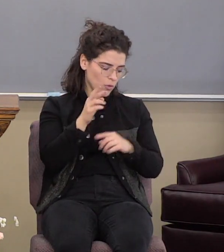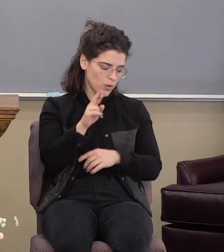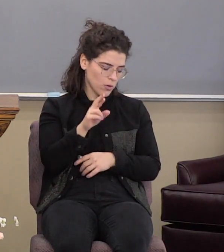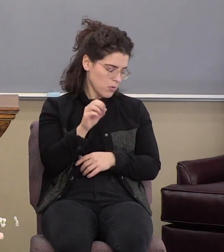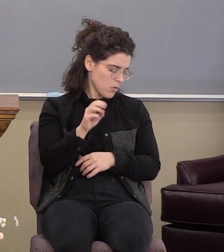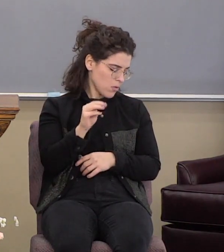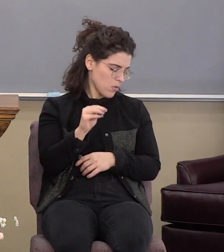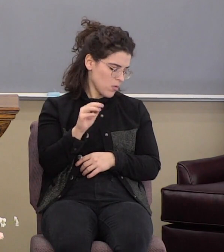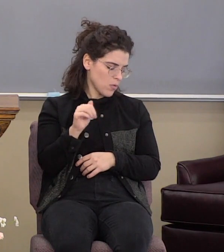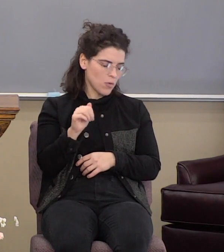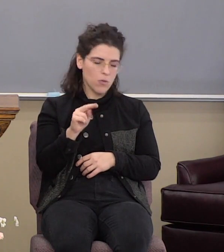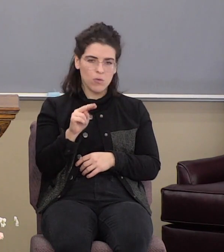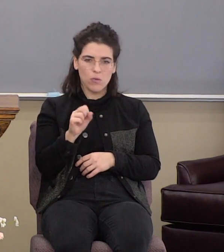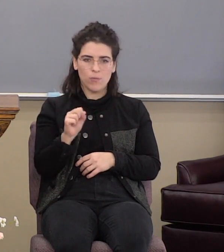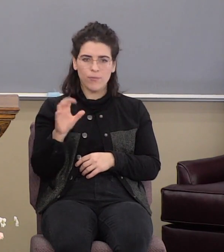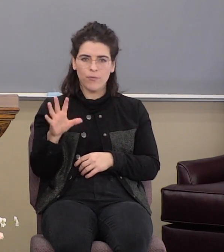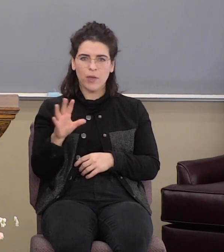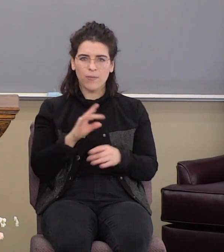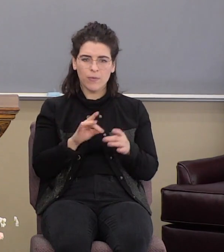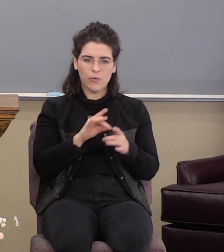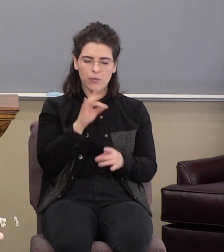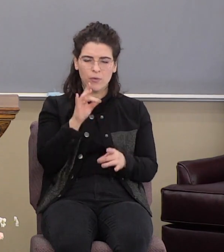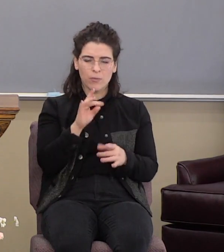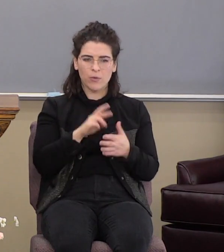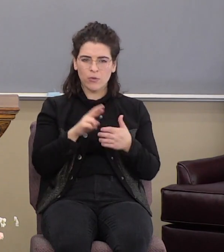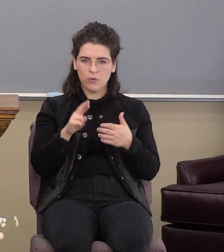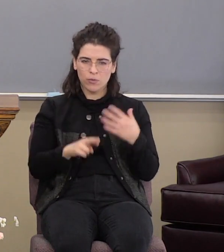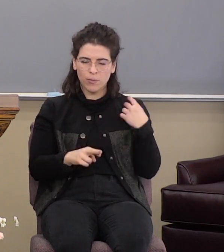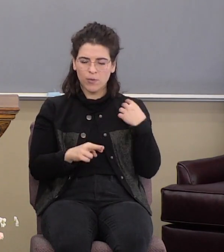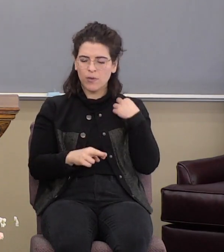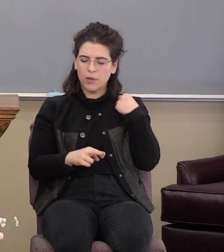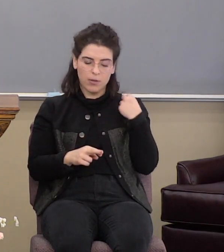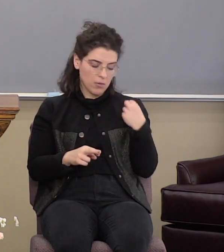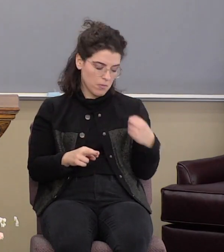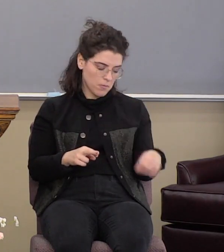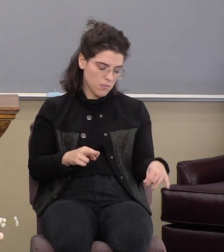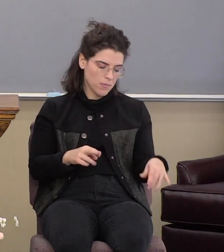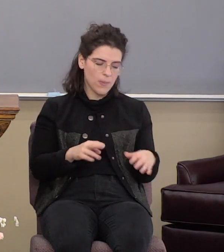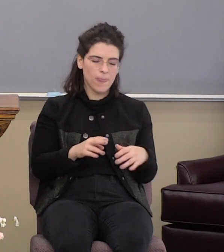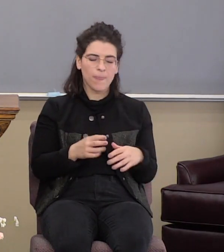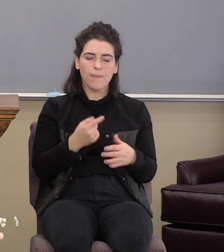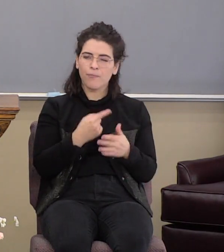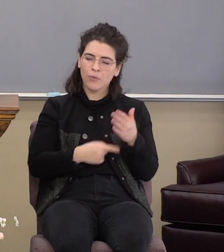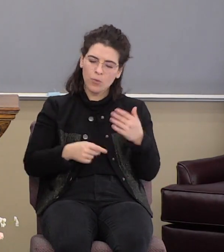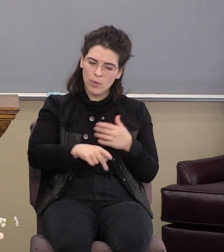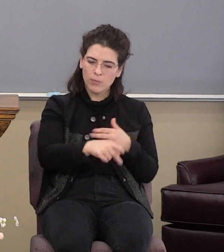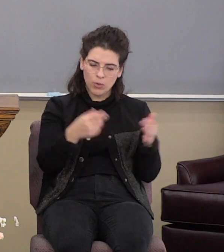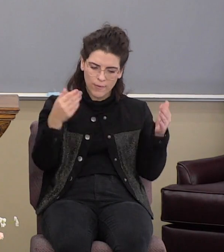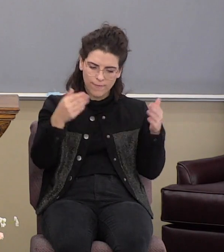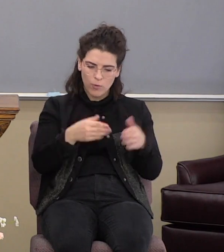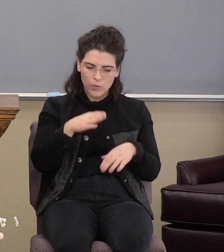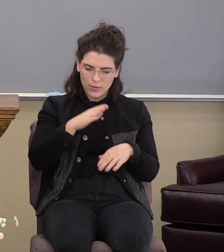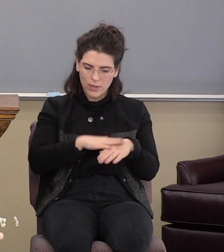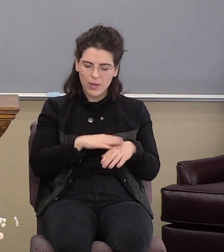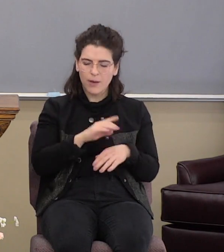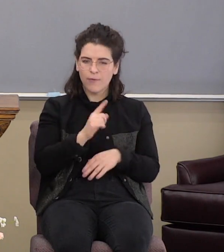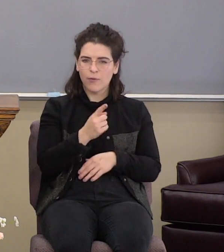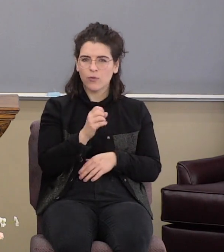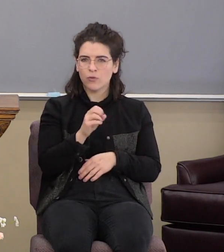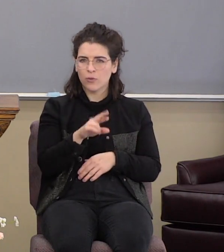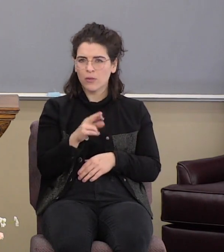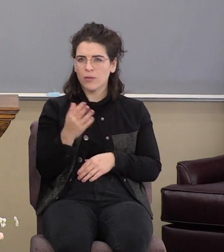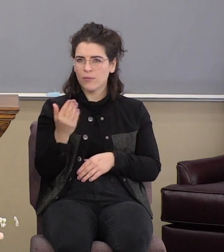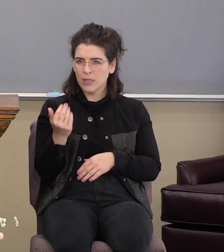the spiritual ramification. But what's Paul focusing in on in 1 Corinthians